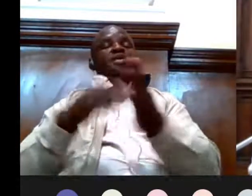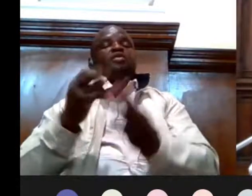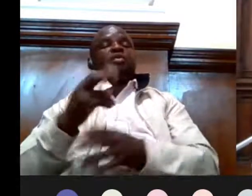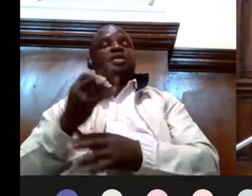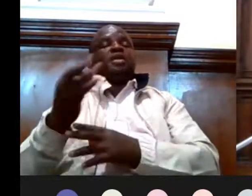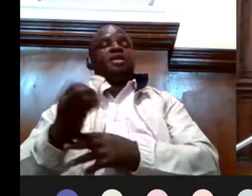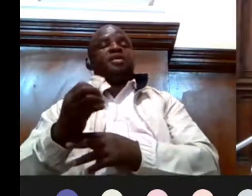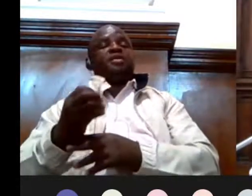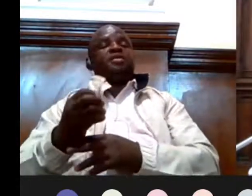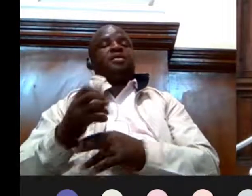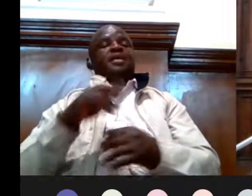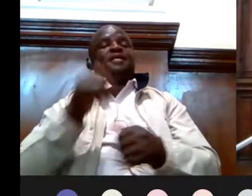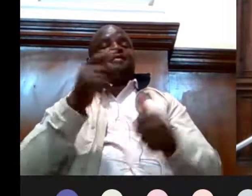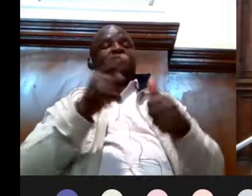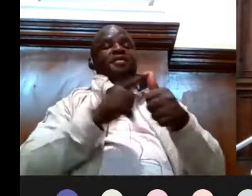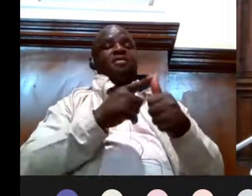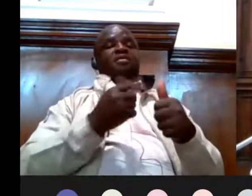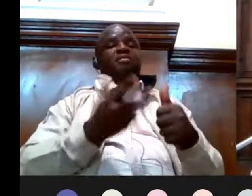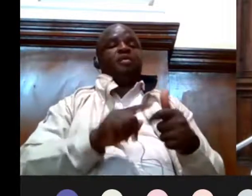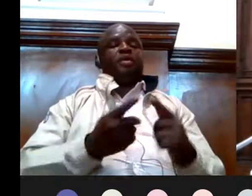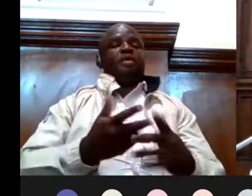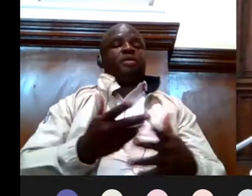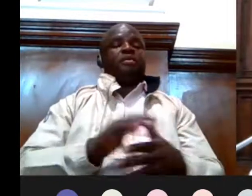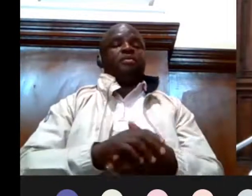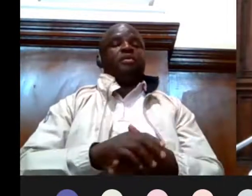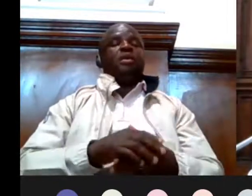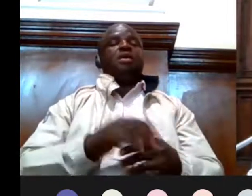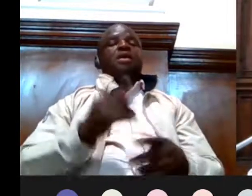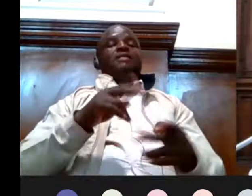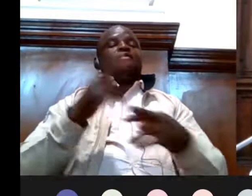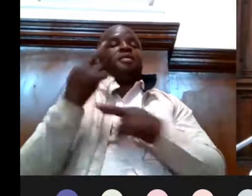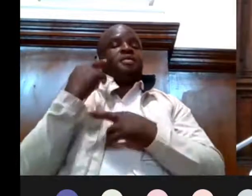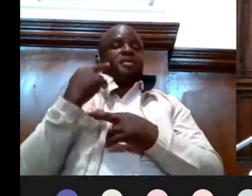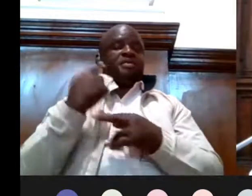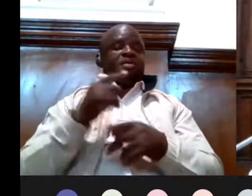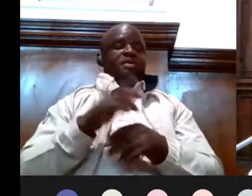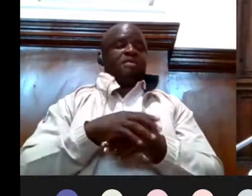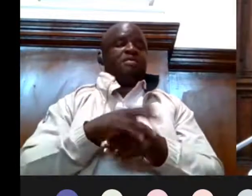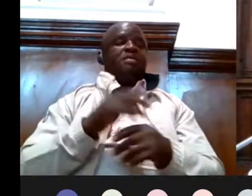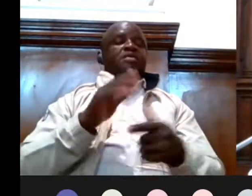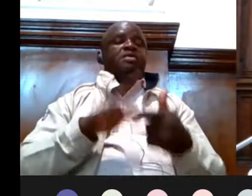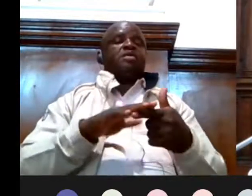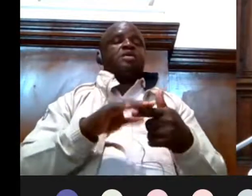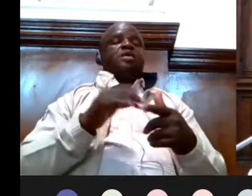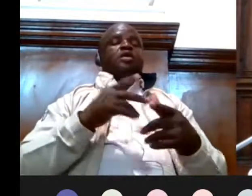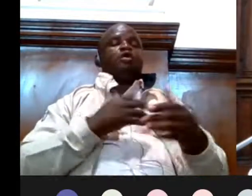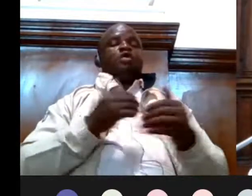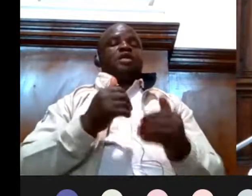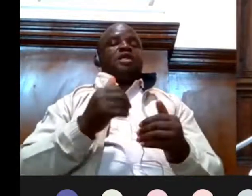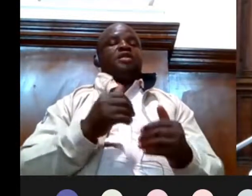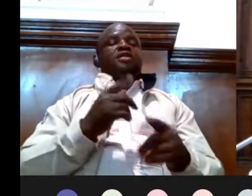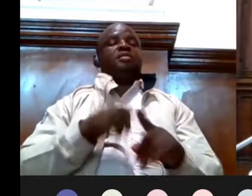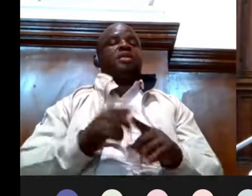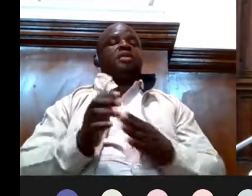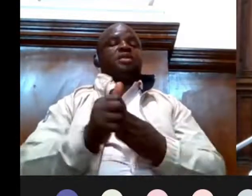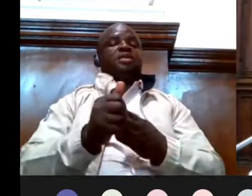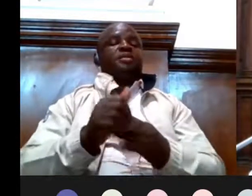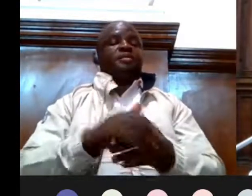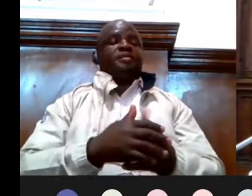2020-2030. The first pillar thereof being accountability, coordination, and